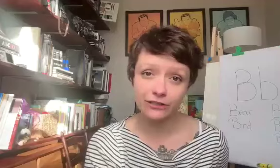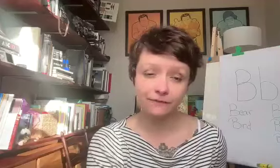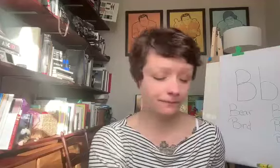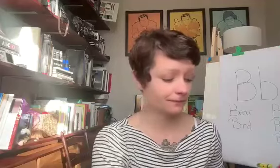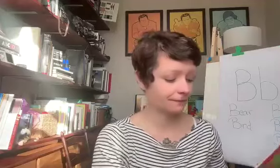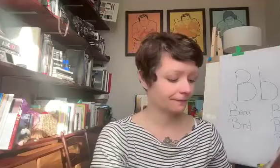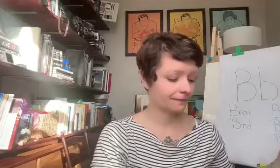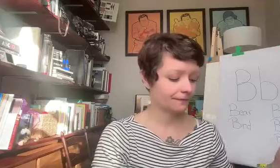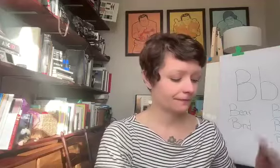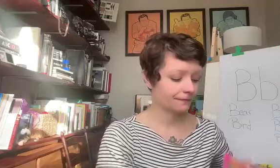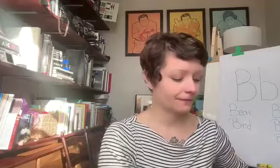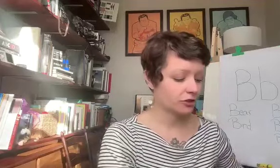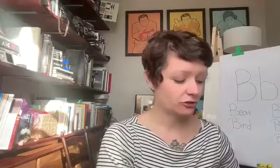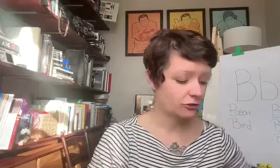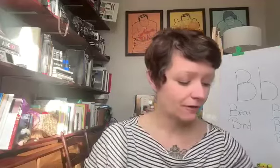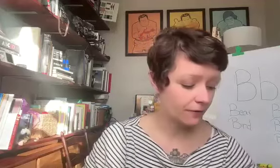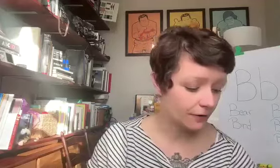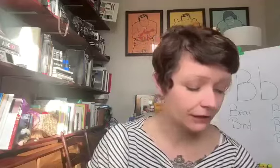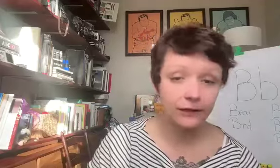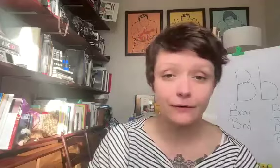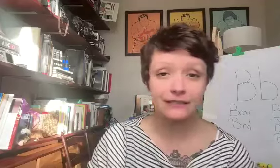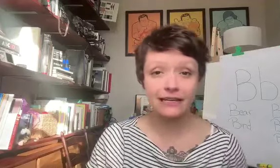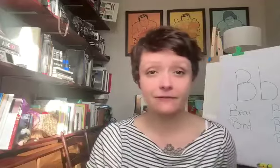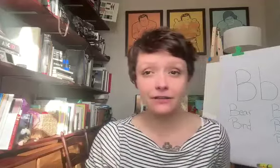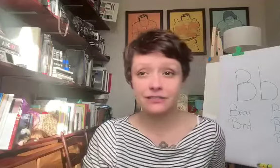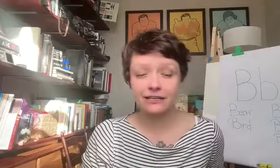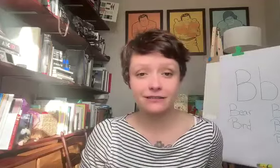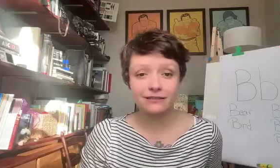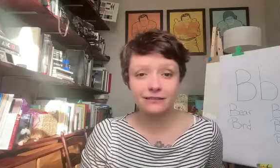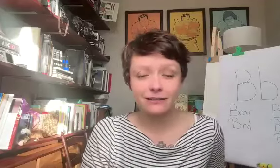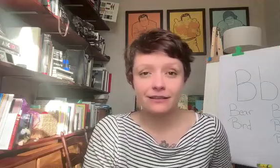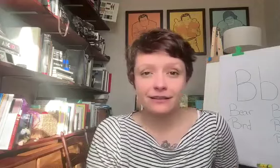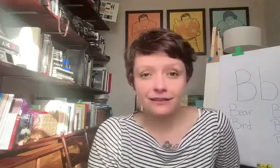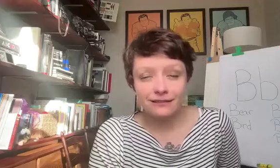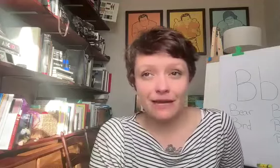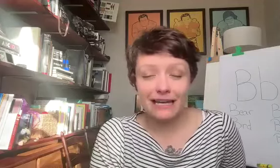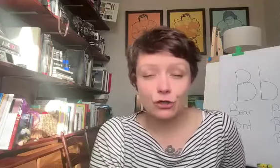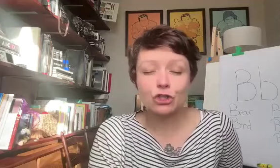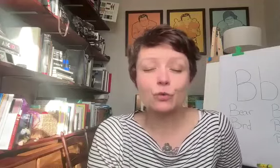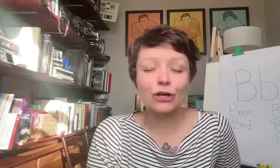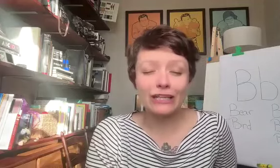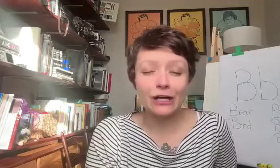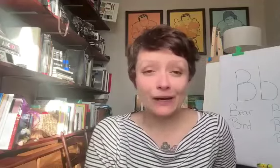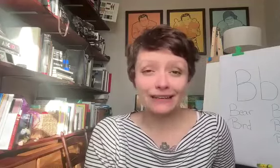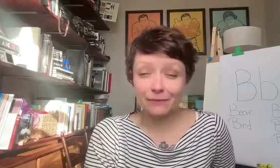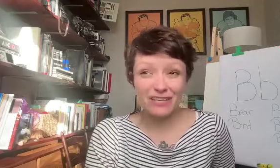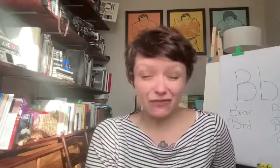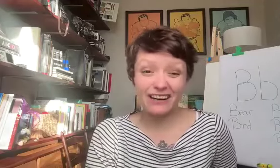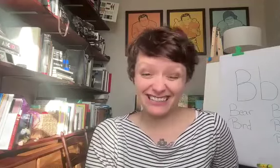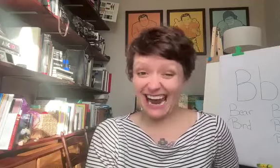children, children who have very low executive function skills that may get squirrely or wiggly because you've already done